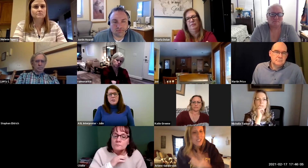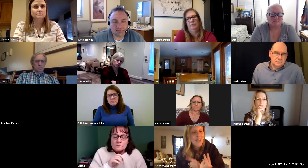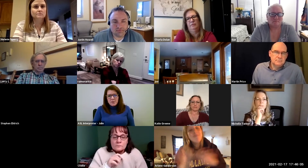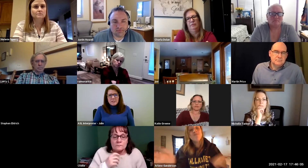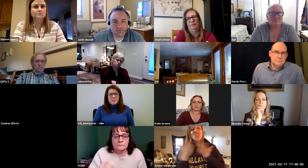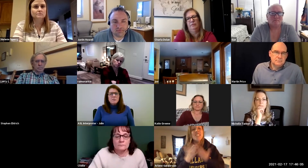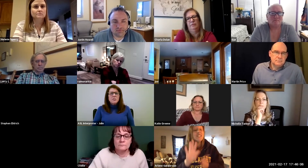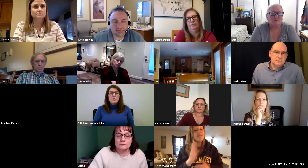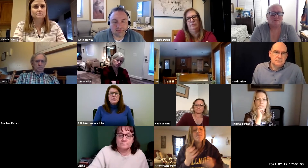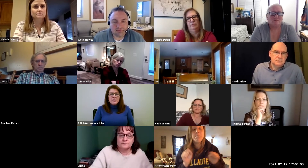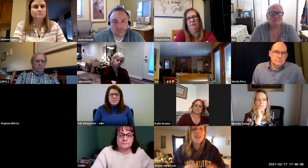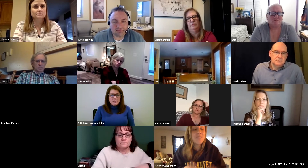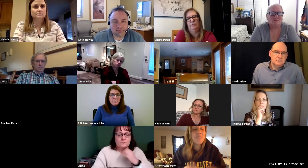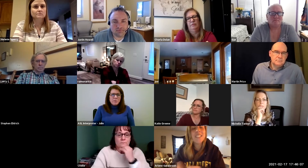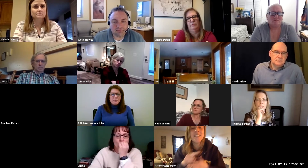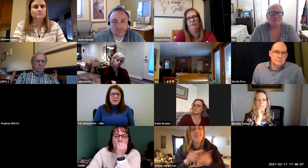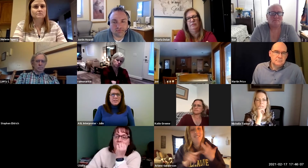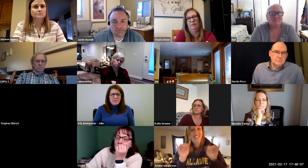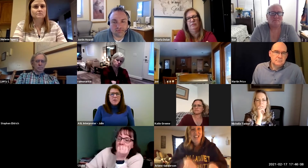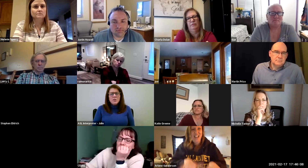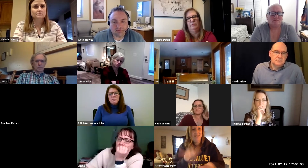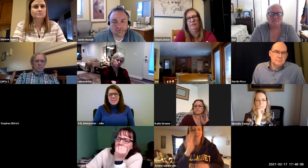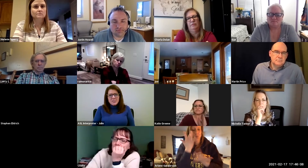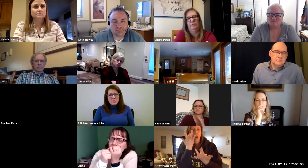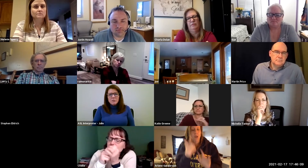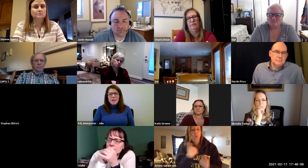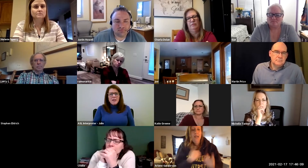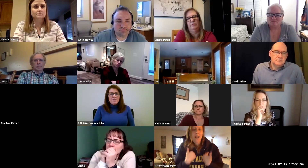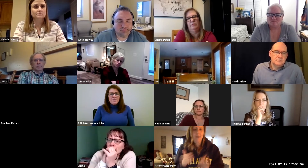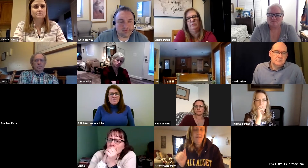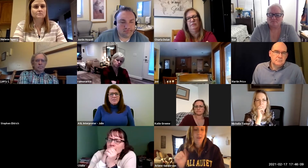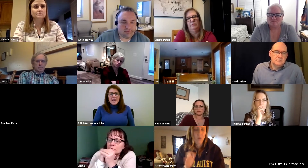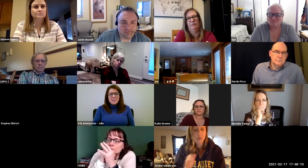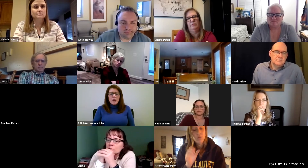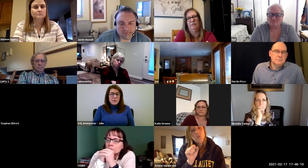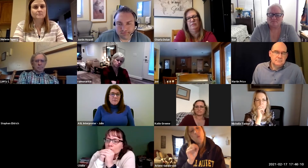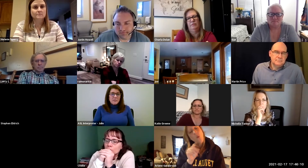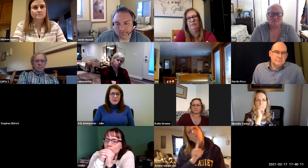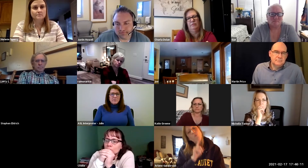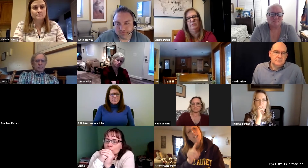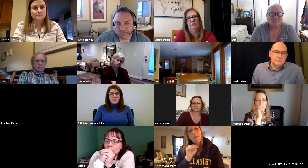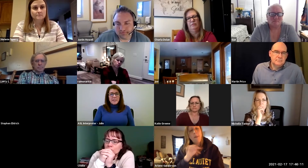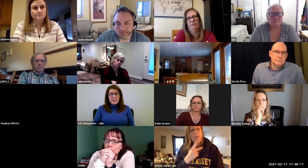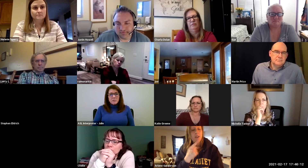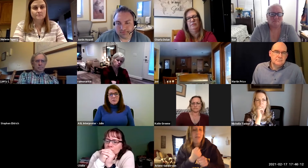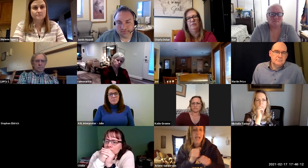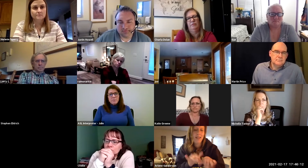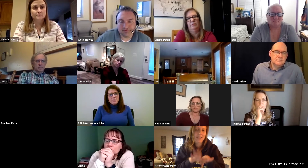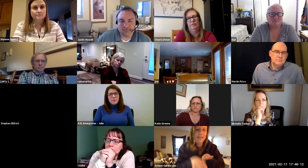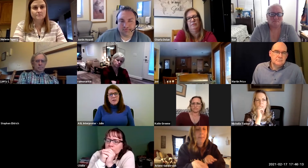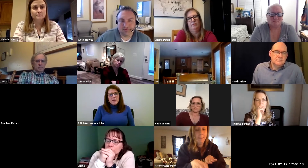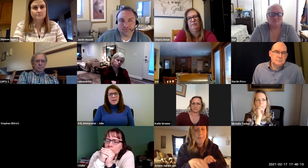bring your experience, you bring your perspective, your potential, and that's why we have an advisory